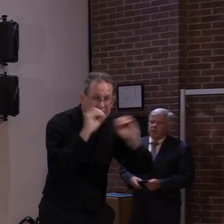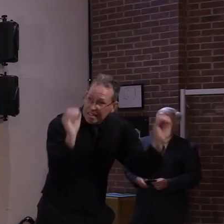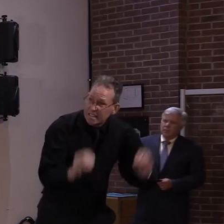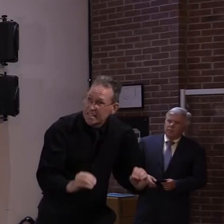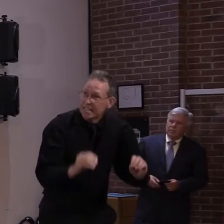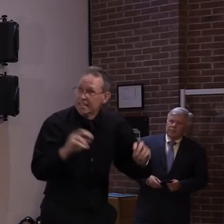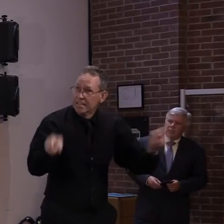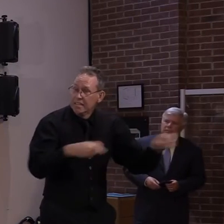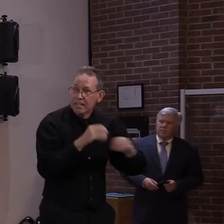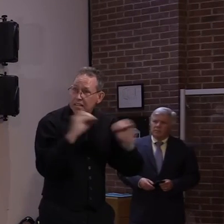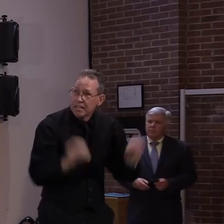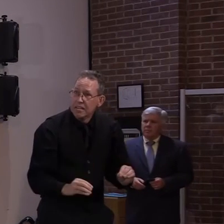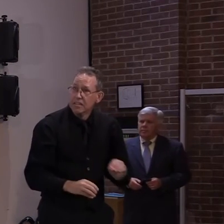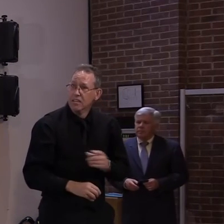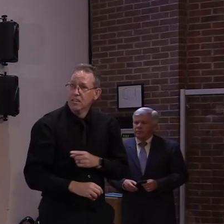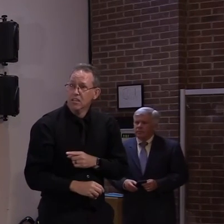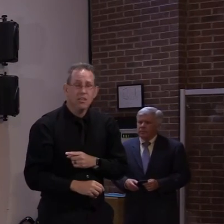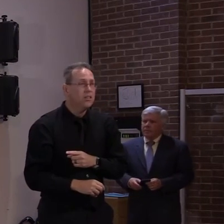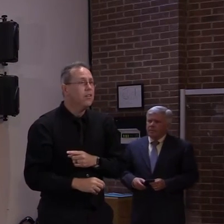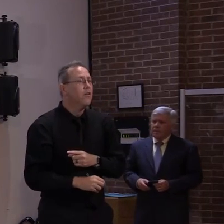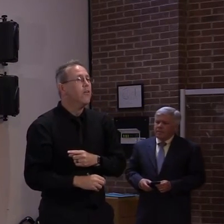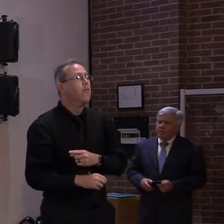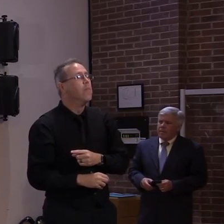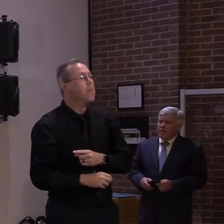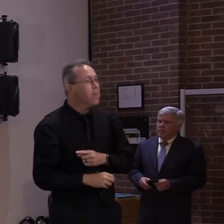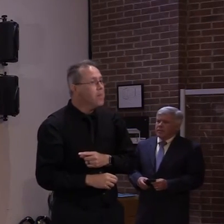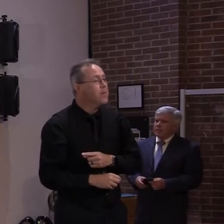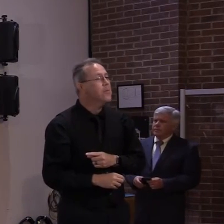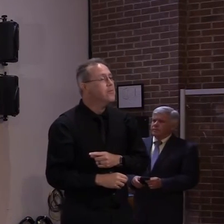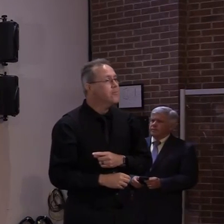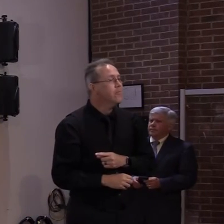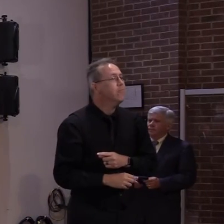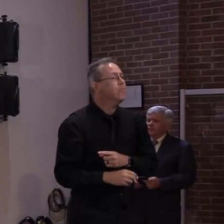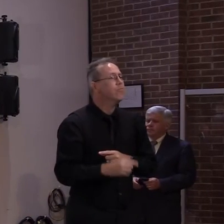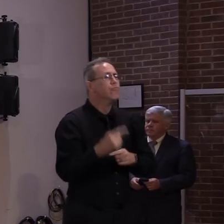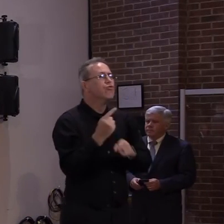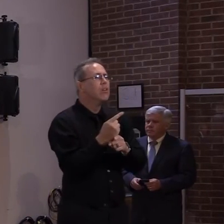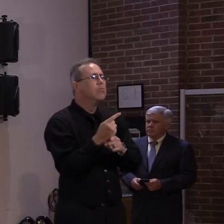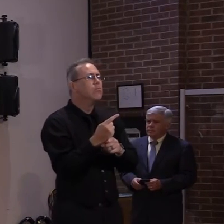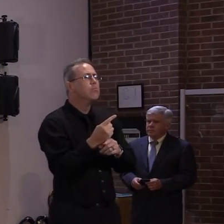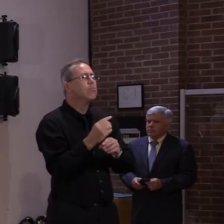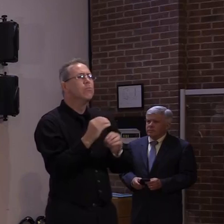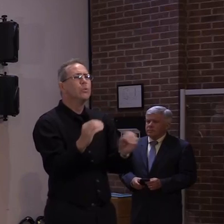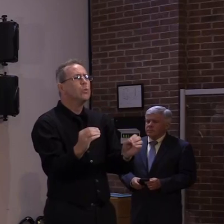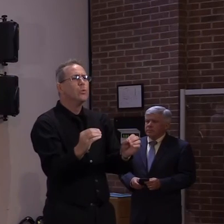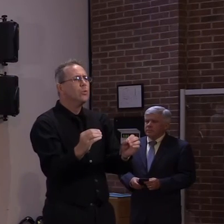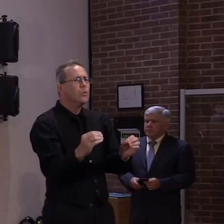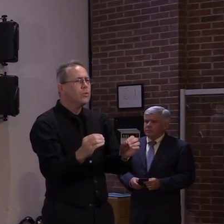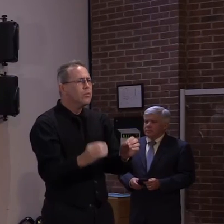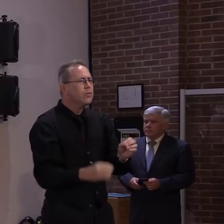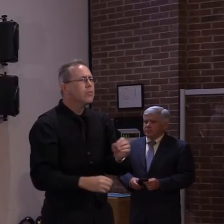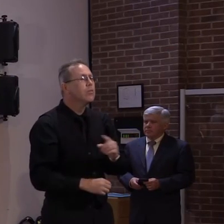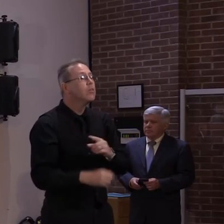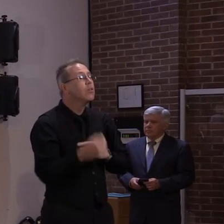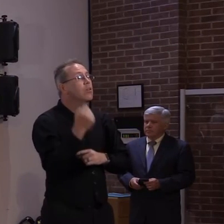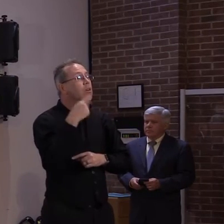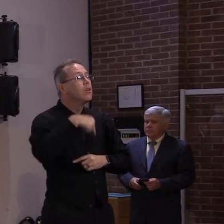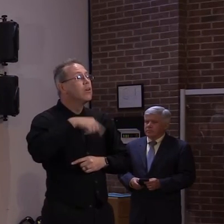in hospitals? So that's zero children hospitalized for COVID in any hospital in